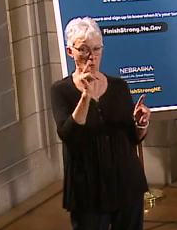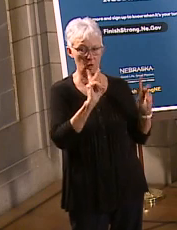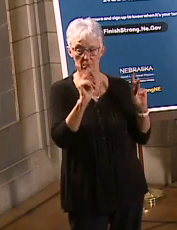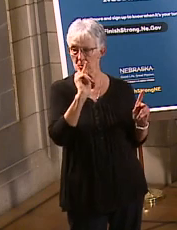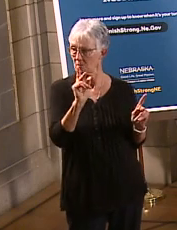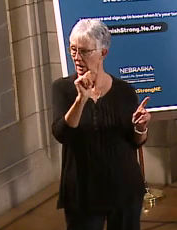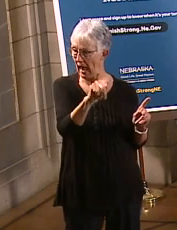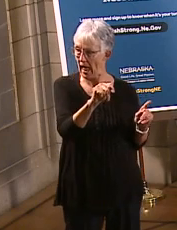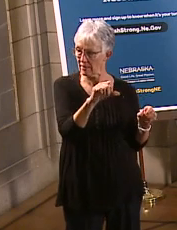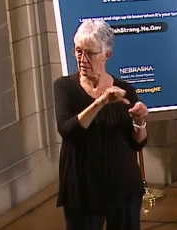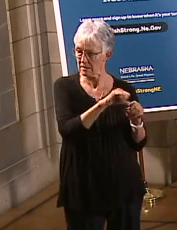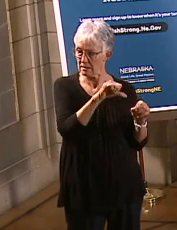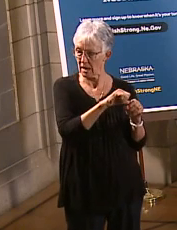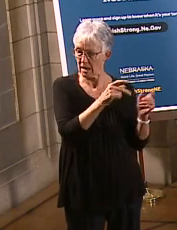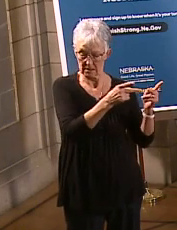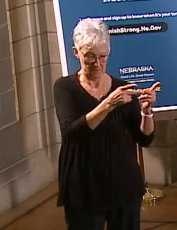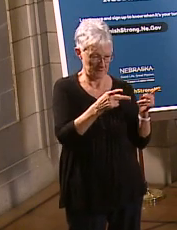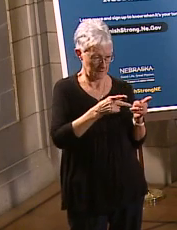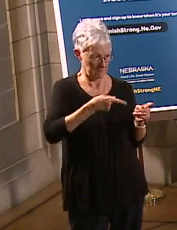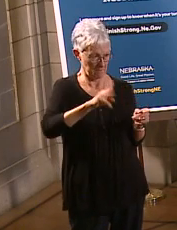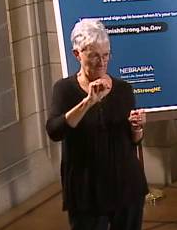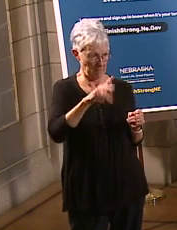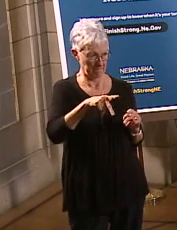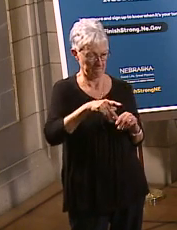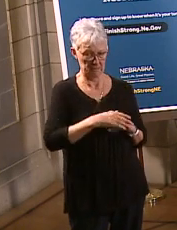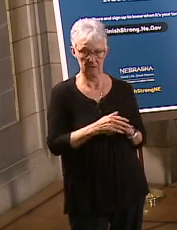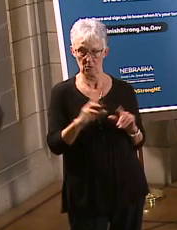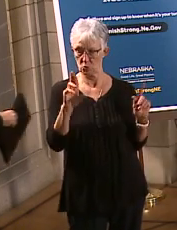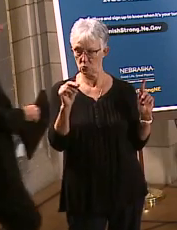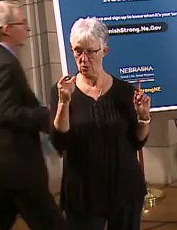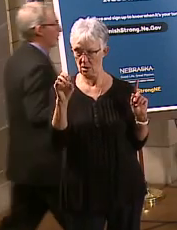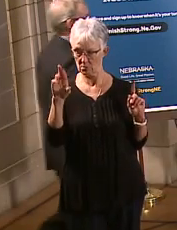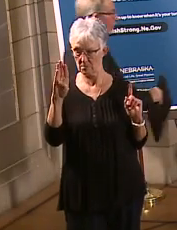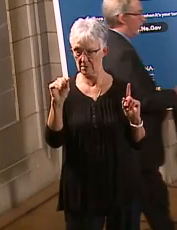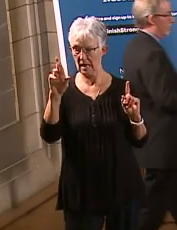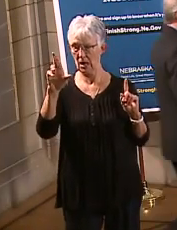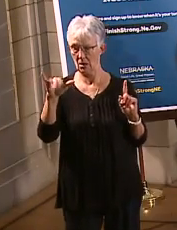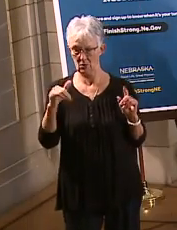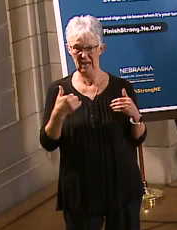add? Okay, so Roger Berry's going to come up here just a second.